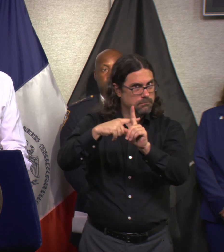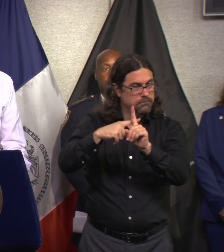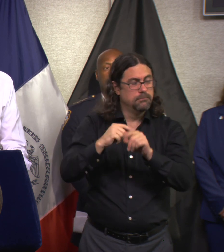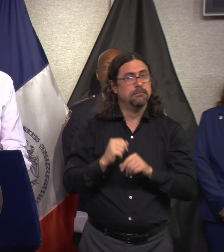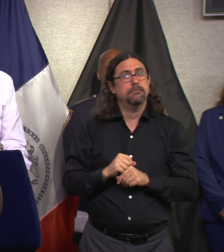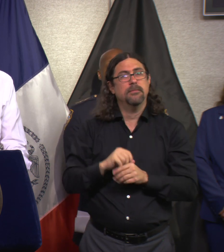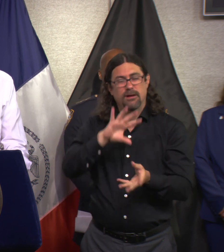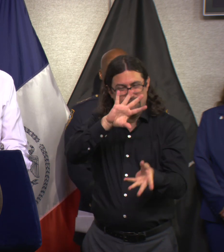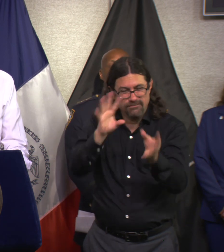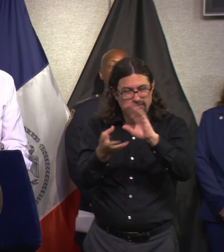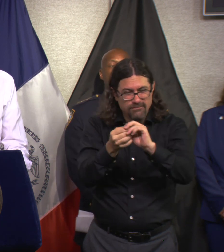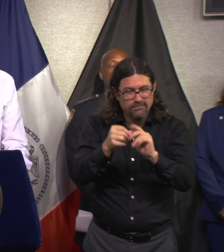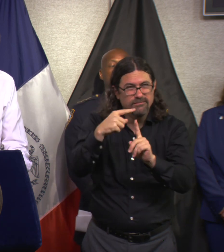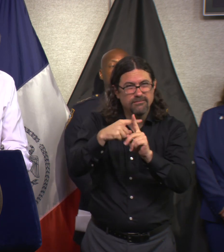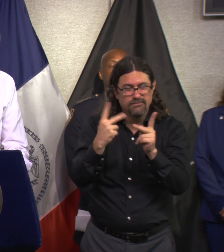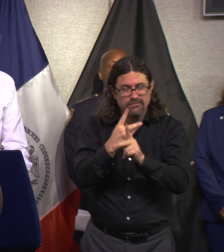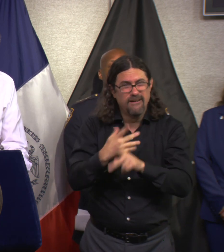extreme heat.